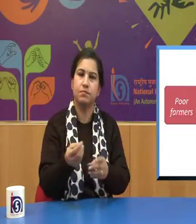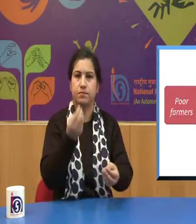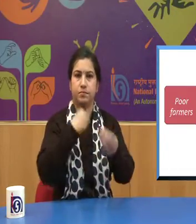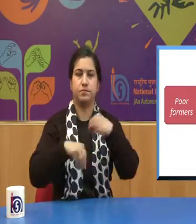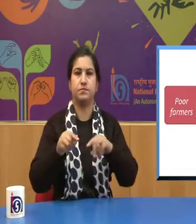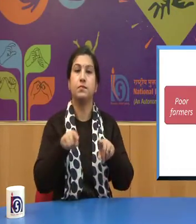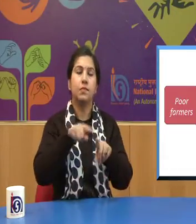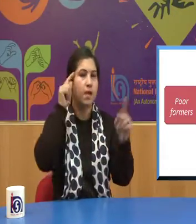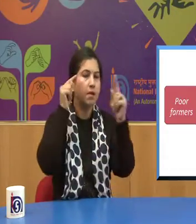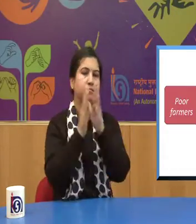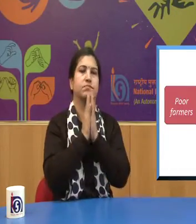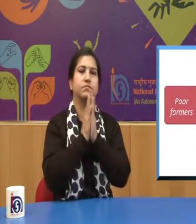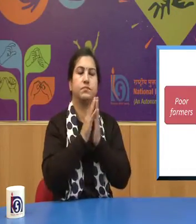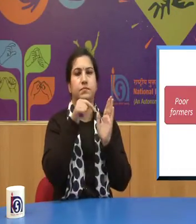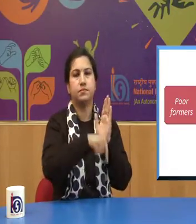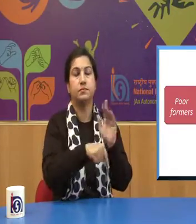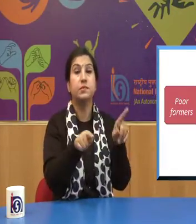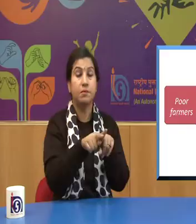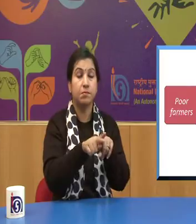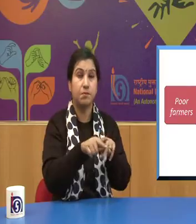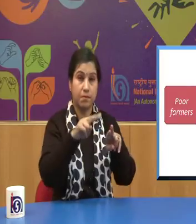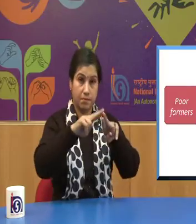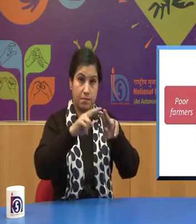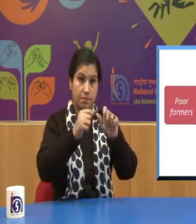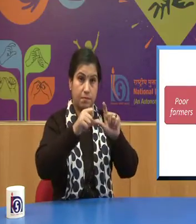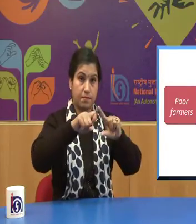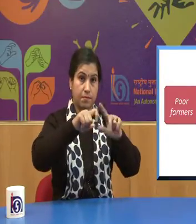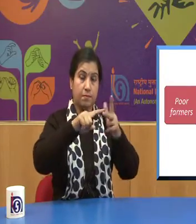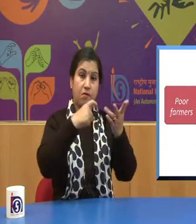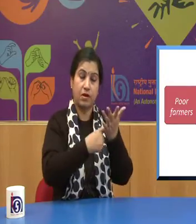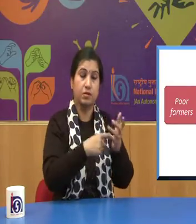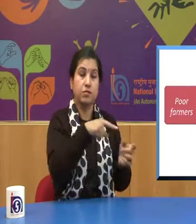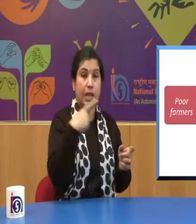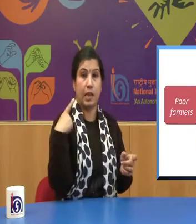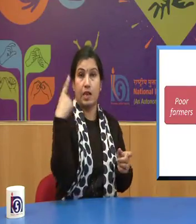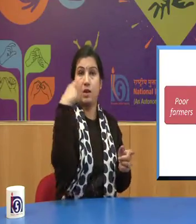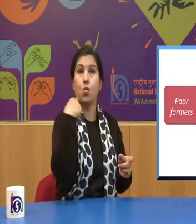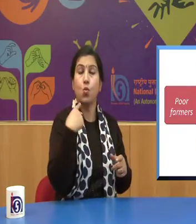Their leader was a man named Majnun Shah.